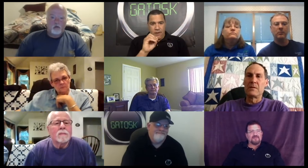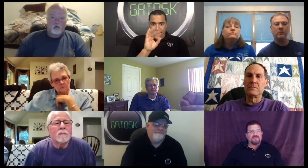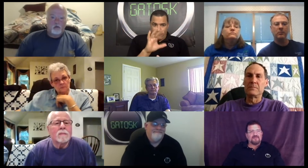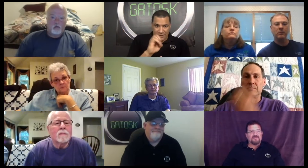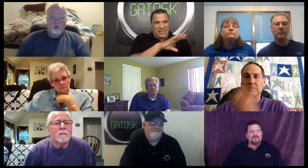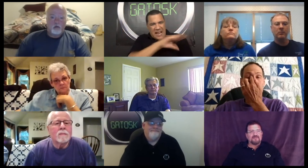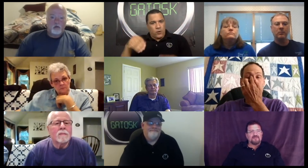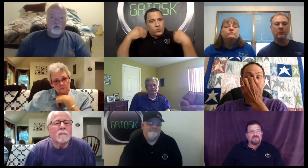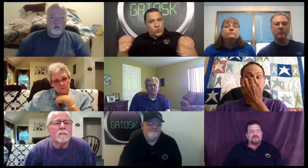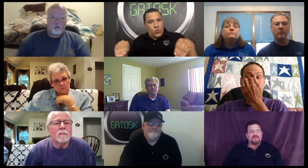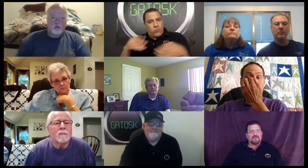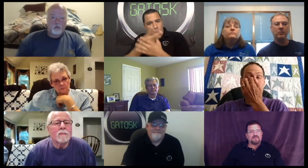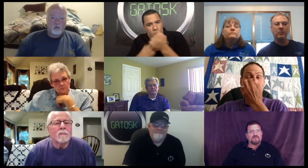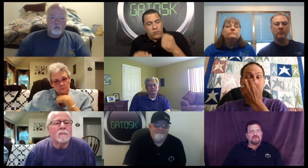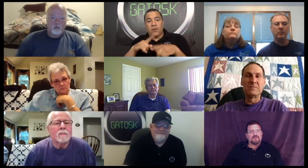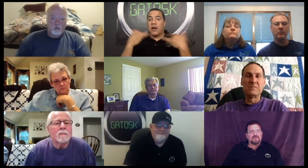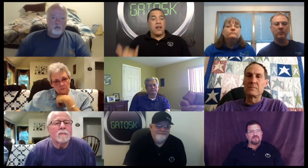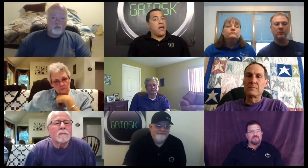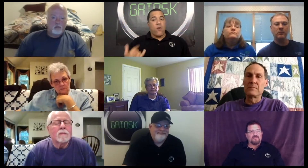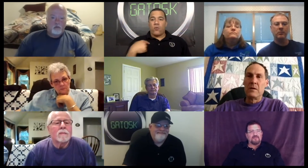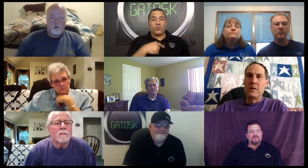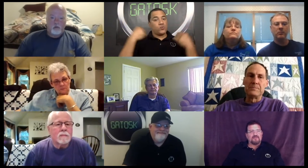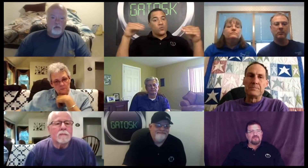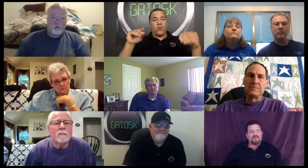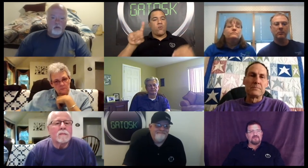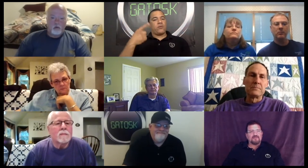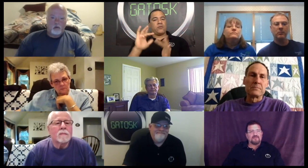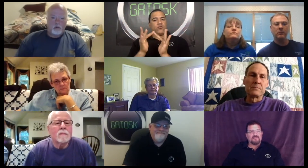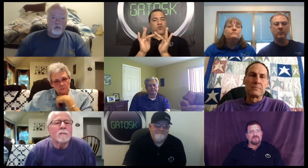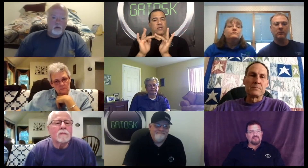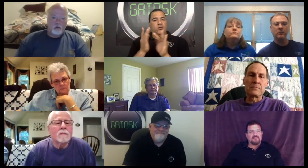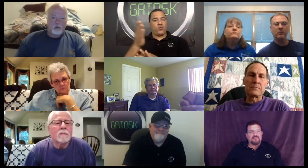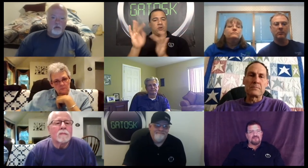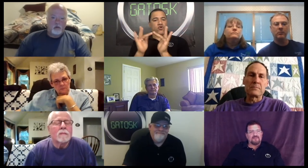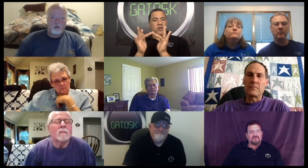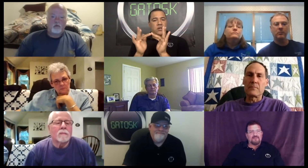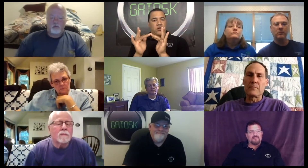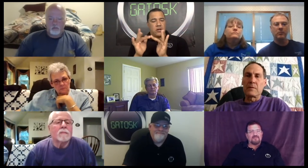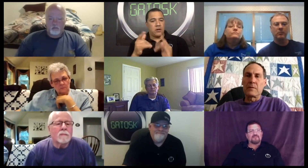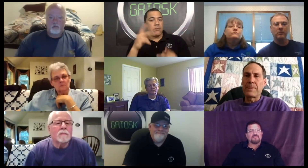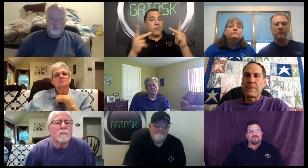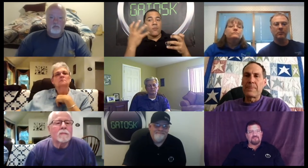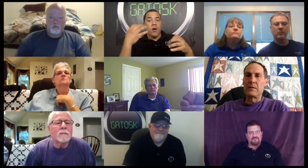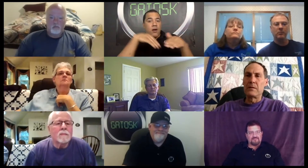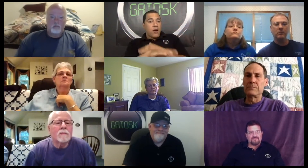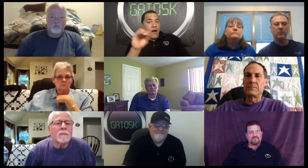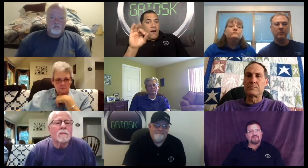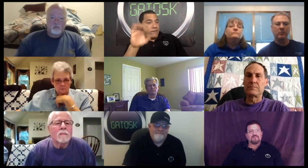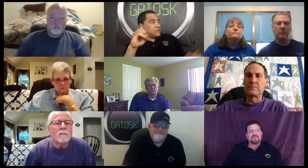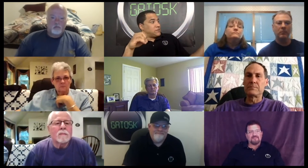We're envisioning having an office and a store as well, but right now our store is only on the internet. And the people that